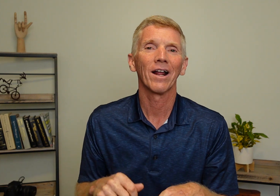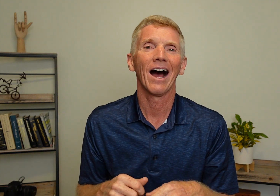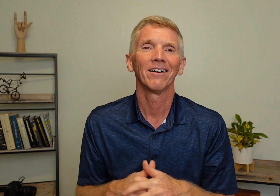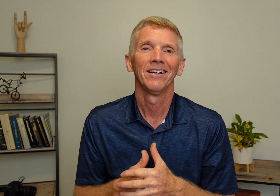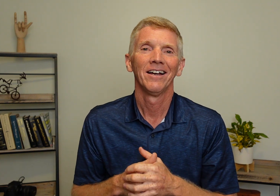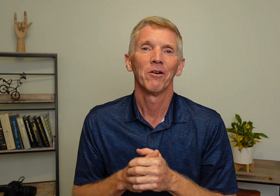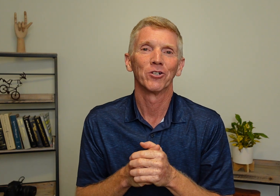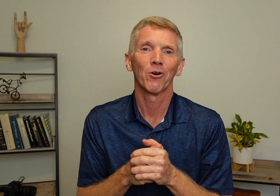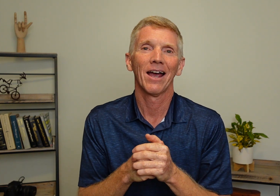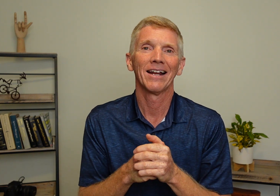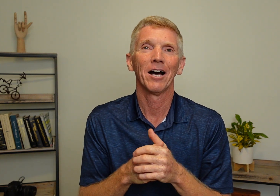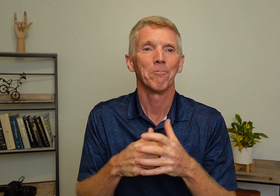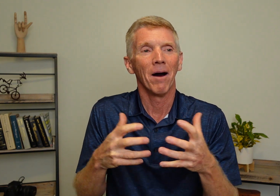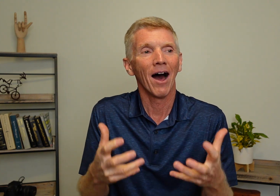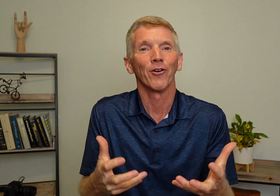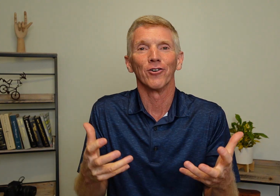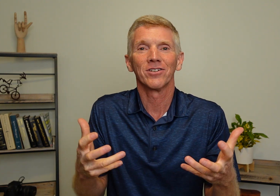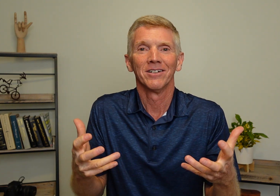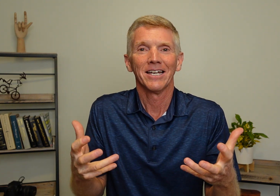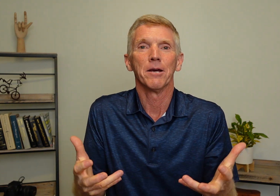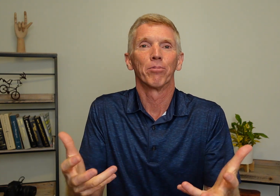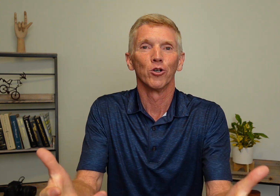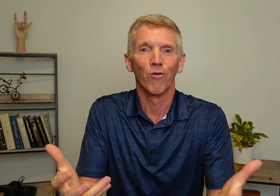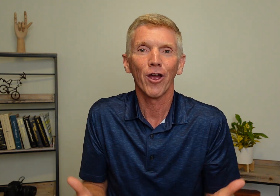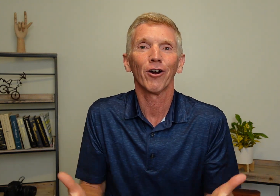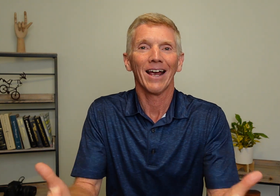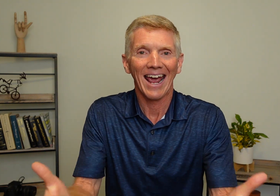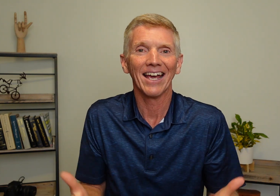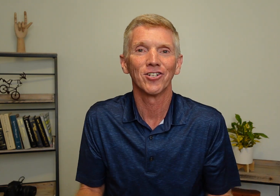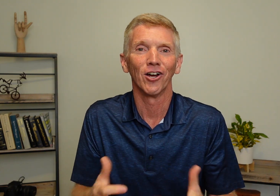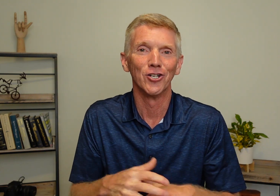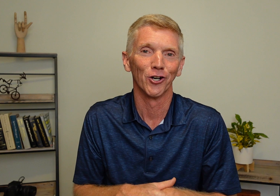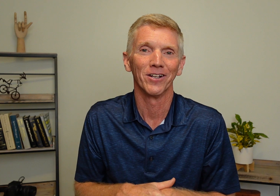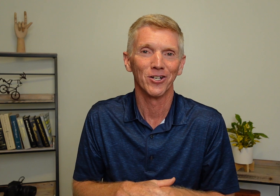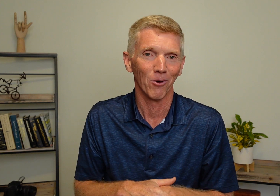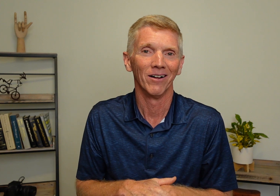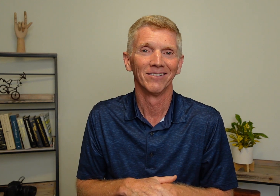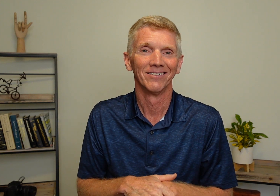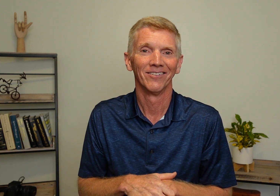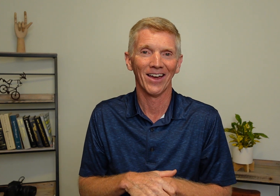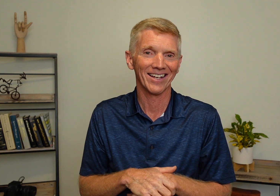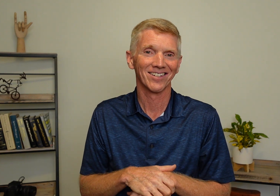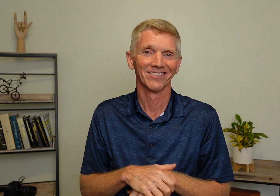out, and we'll try and help others improve their ASL journey as well. Thanks.